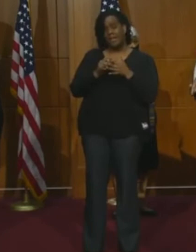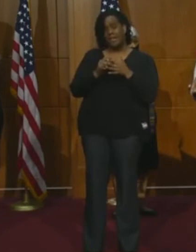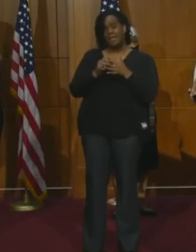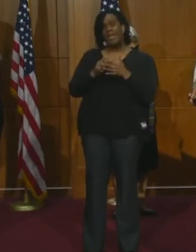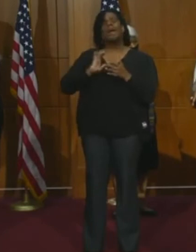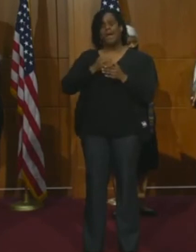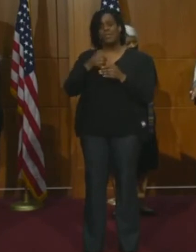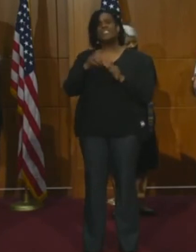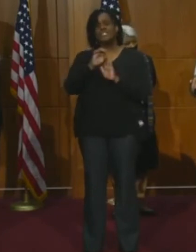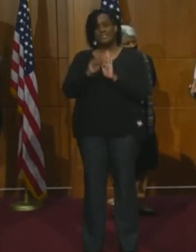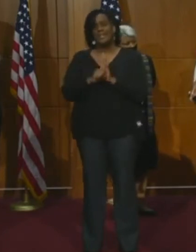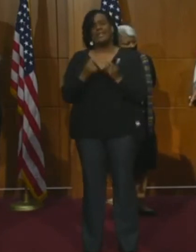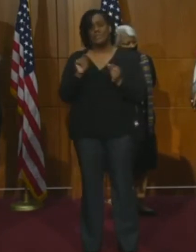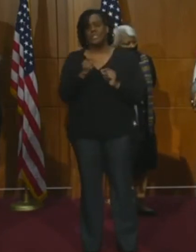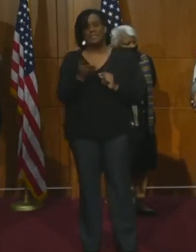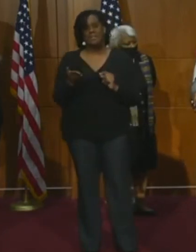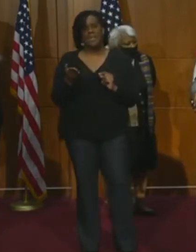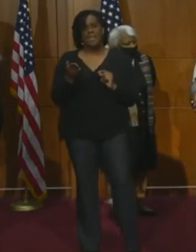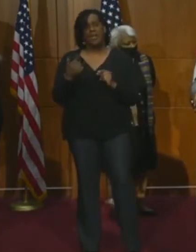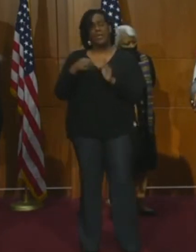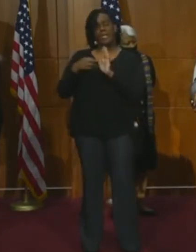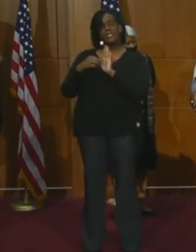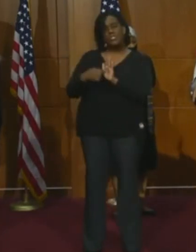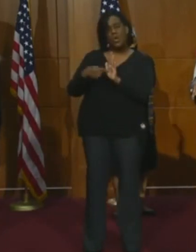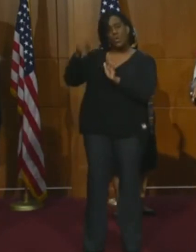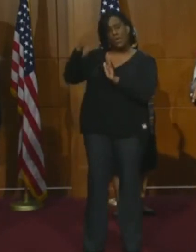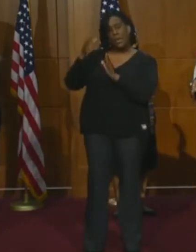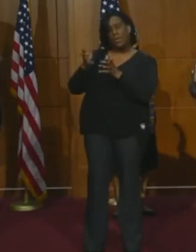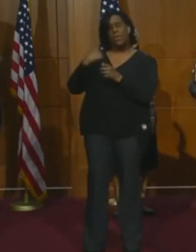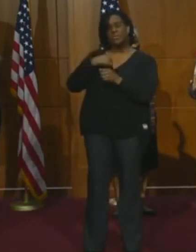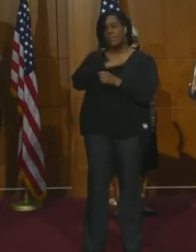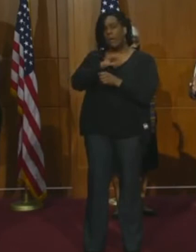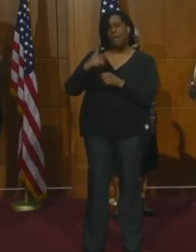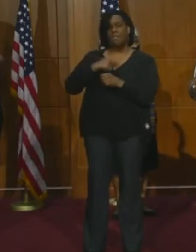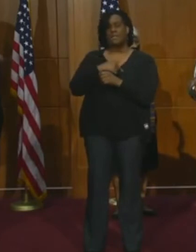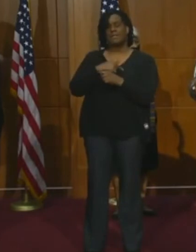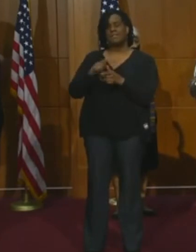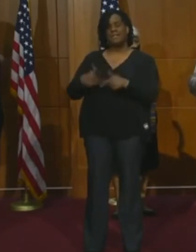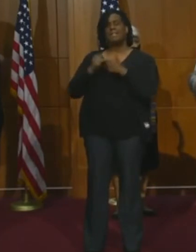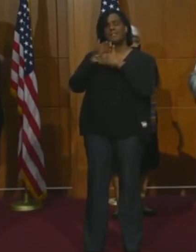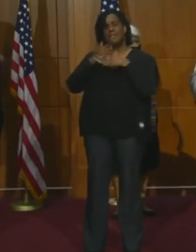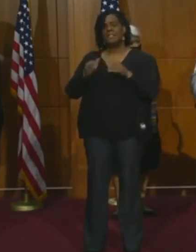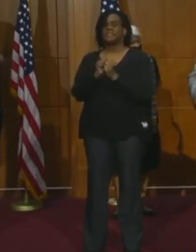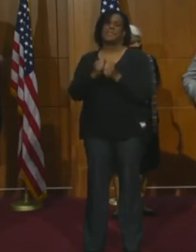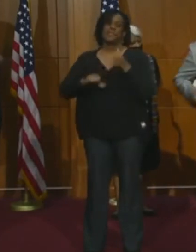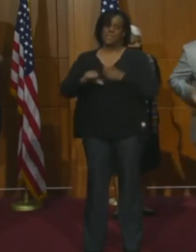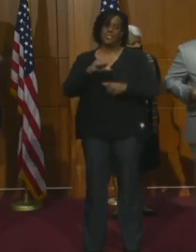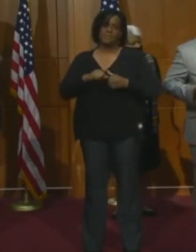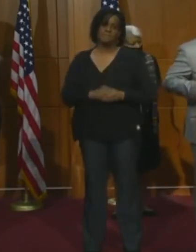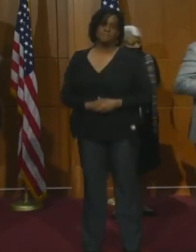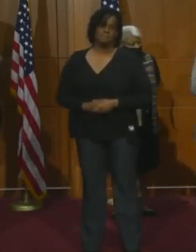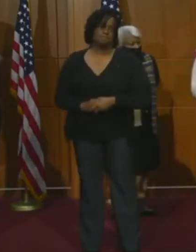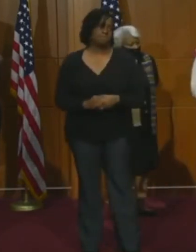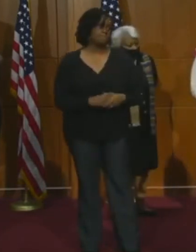now model what the Creator desires of all of us, and that is to live peaceably with one another.